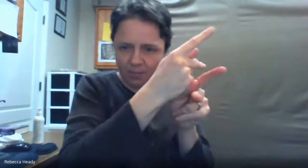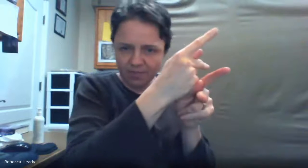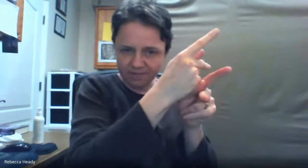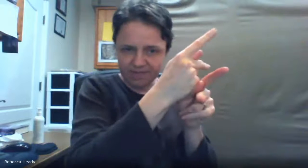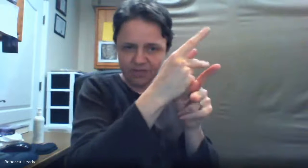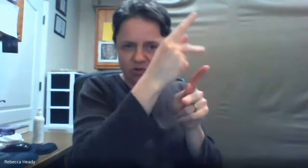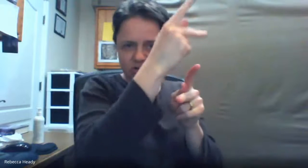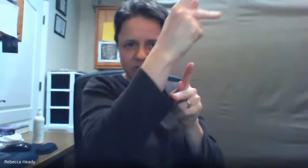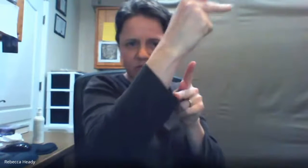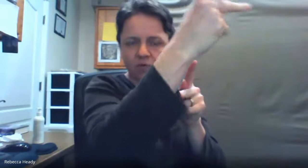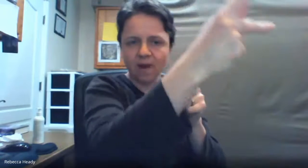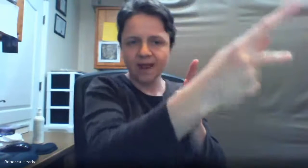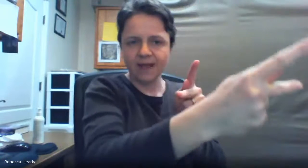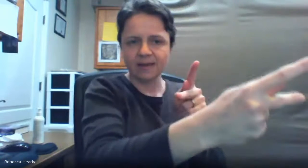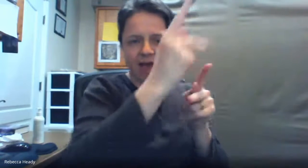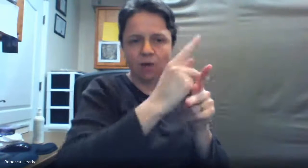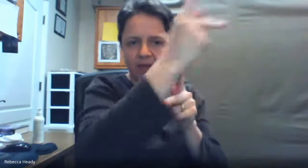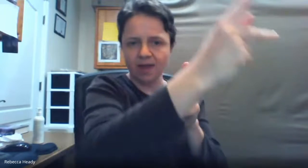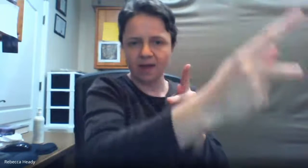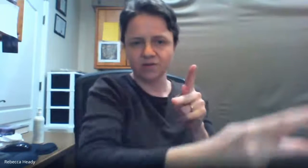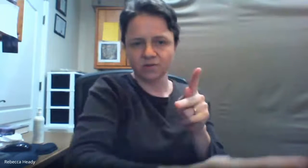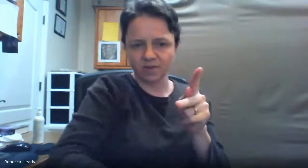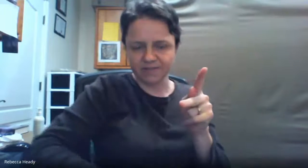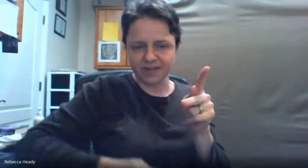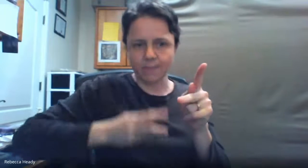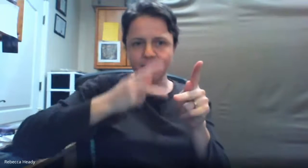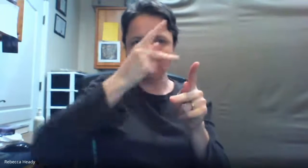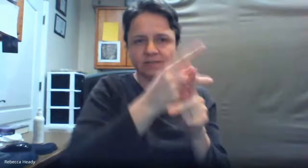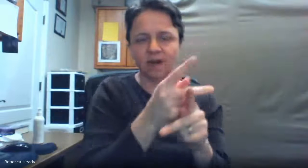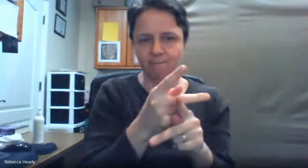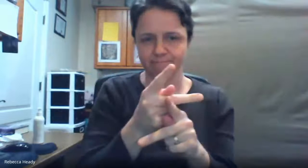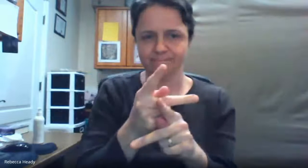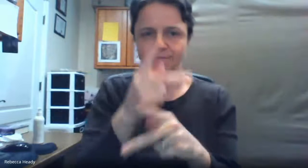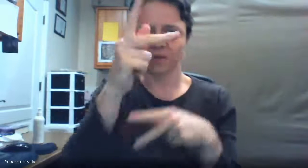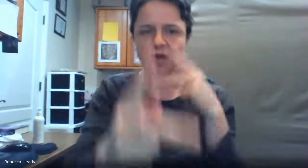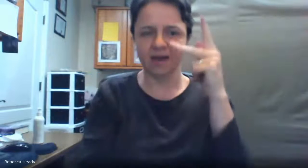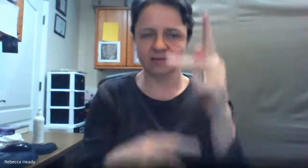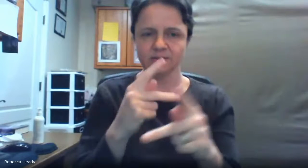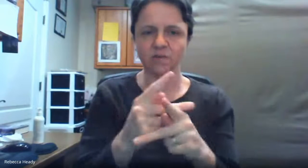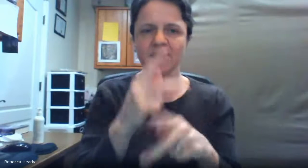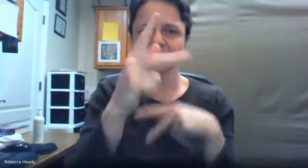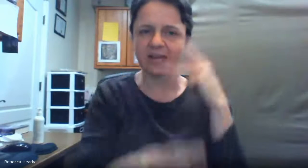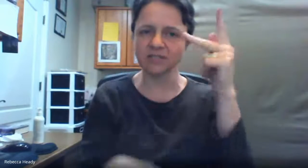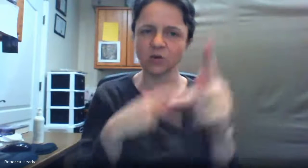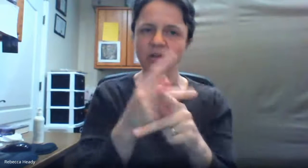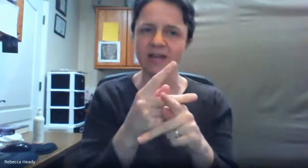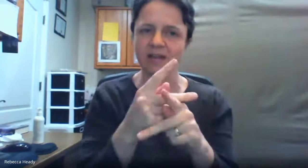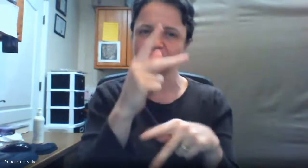of the left hand, and you're going to circle the right hand out and under the left hand and back on top. Kind. So they're kind of circling each